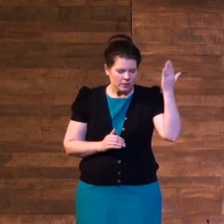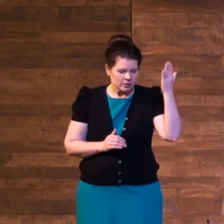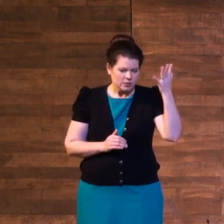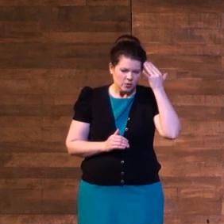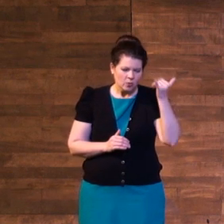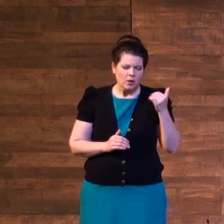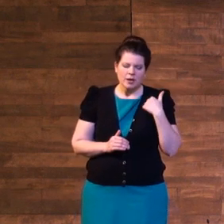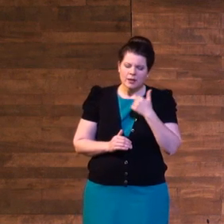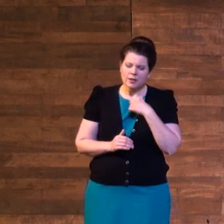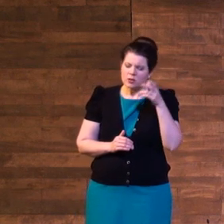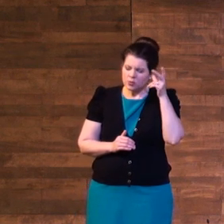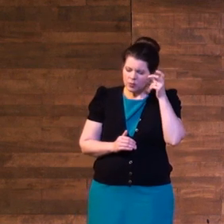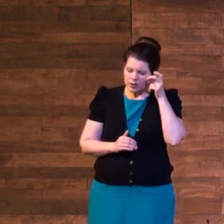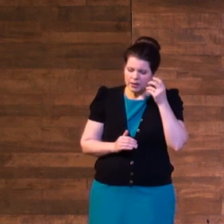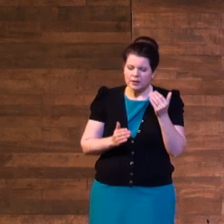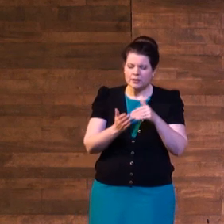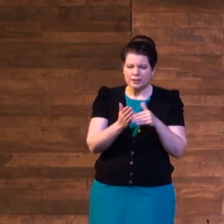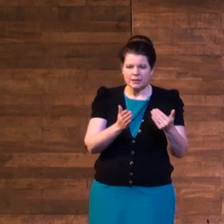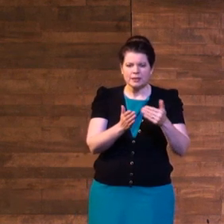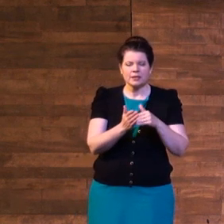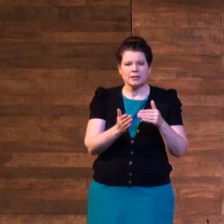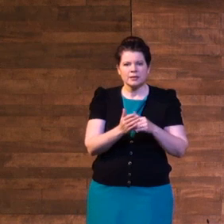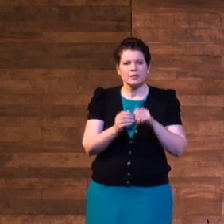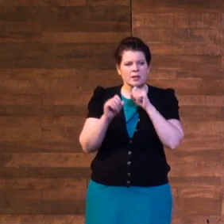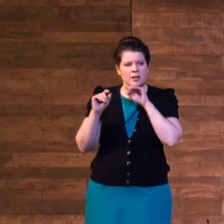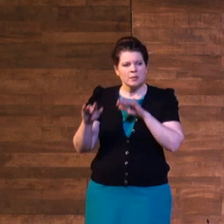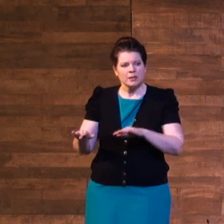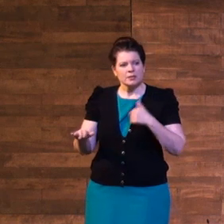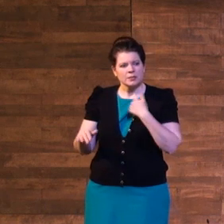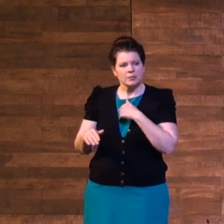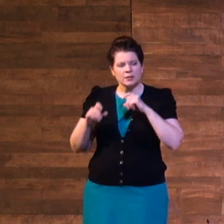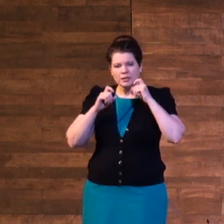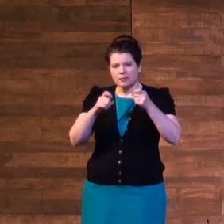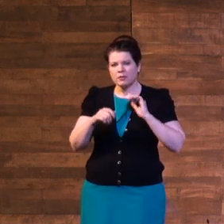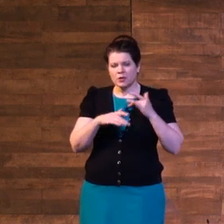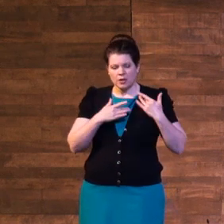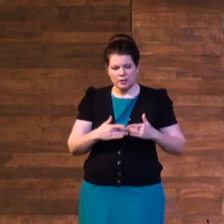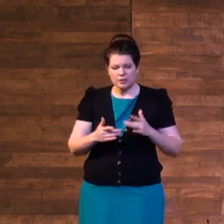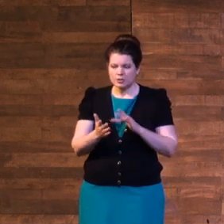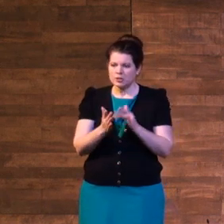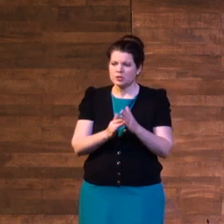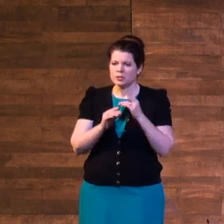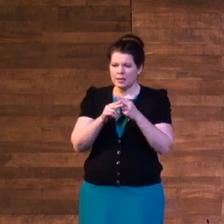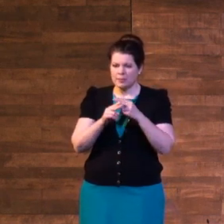Bless us as we give you more of our hearts, God, and it's through Christ we pray. Amen.